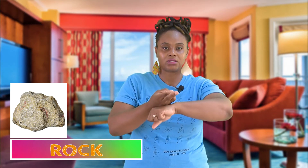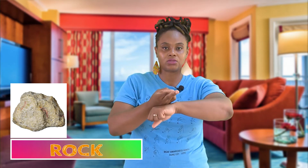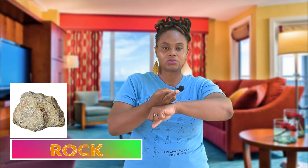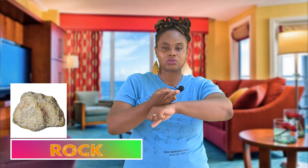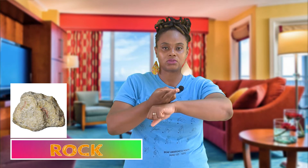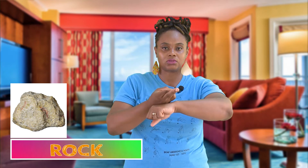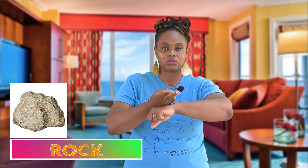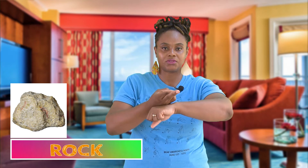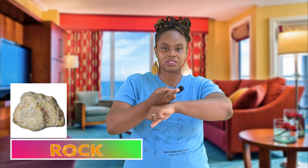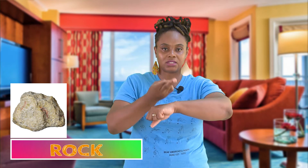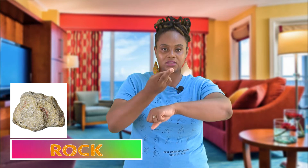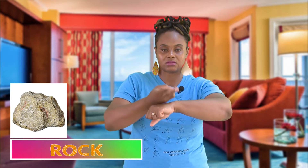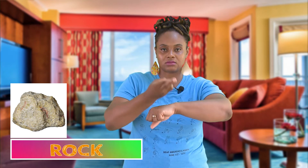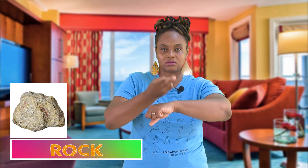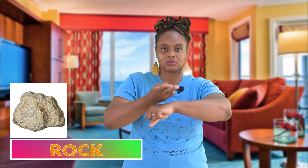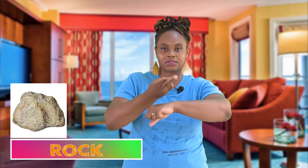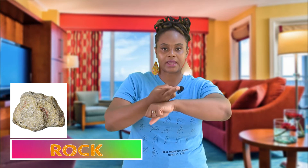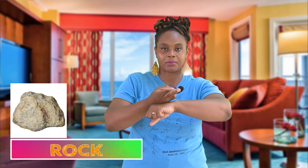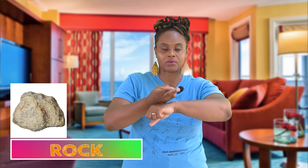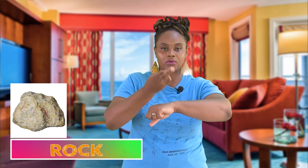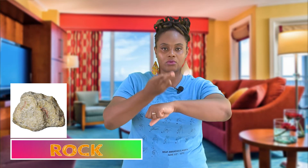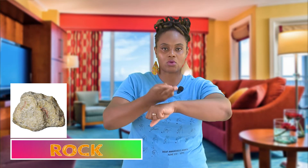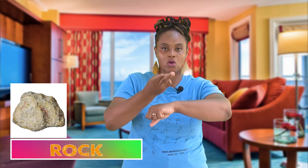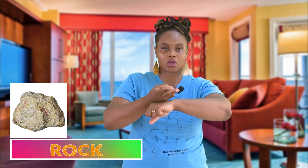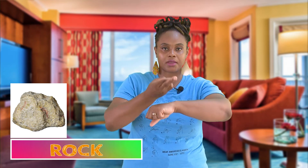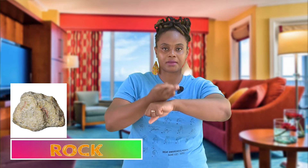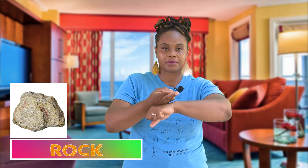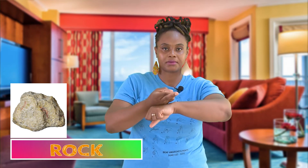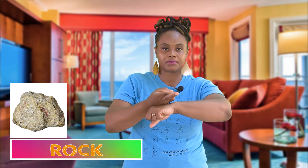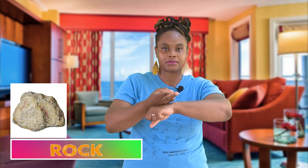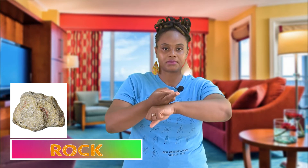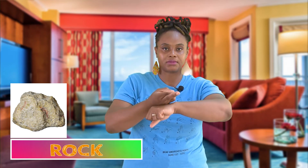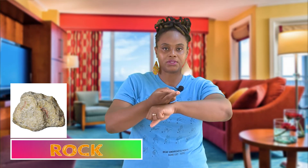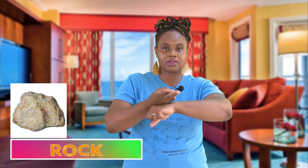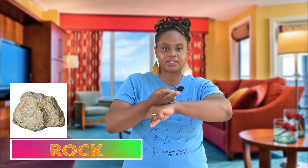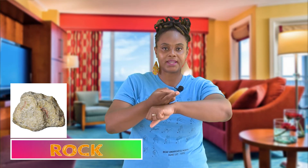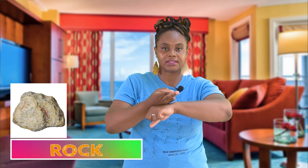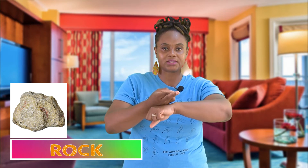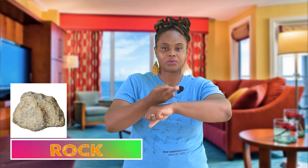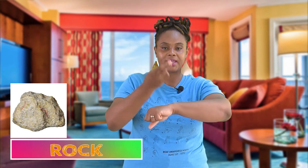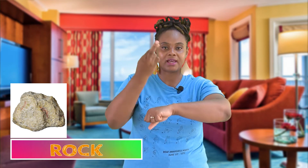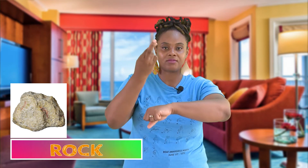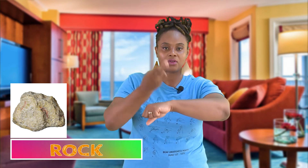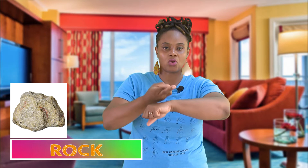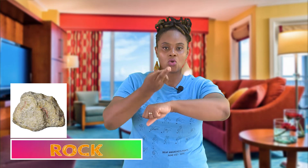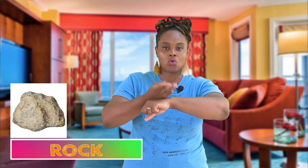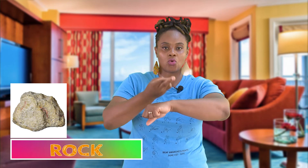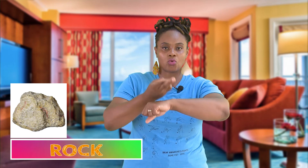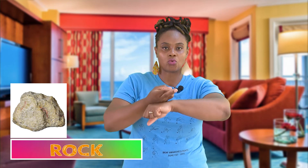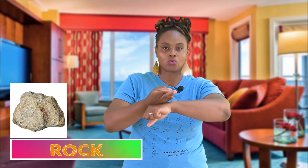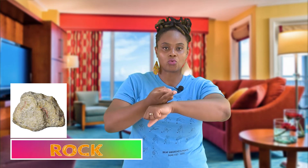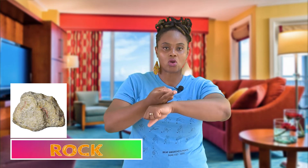and you give it a little tap. Rock. Did you get that? We have